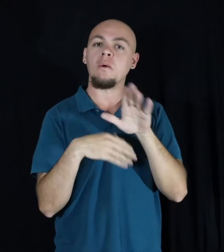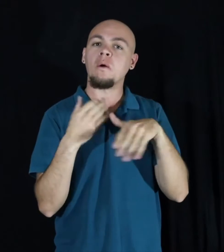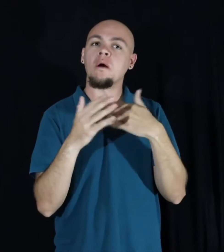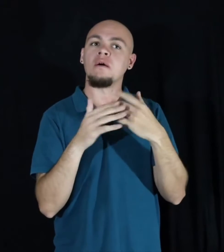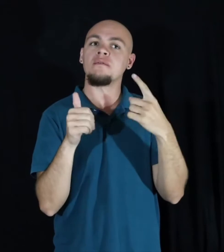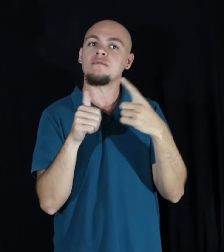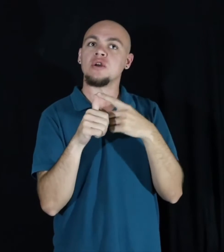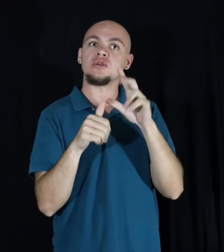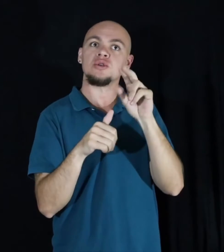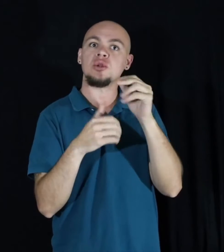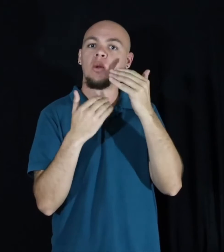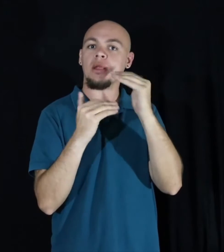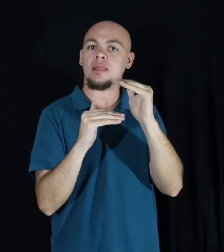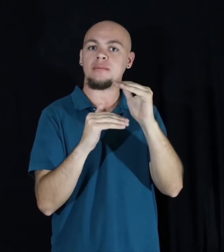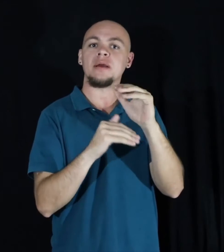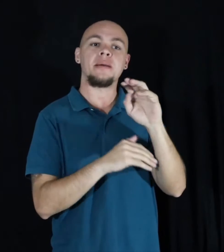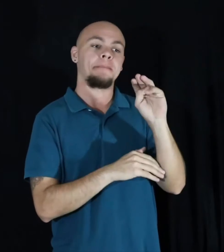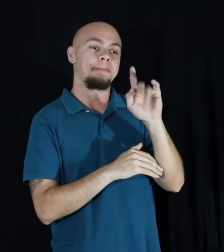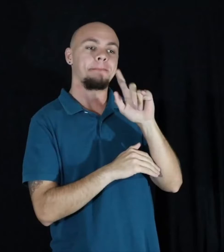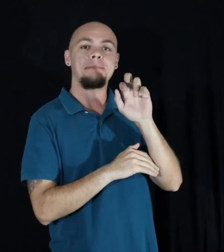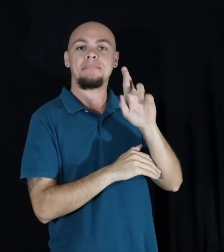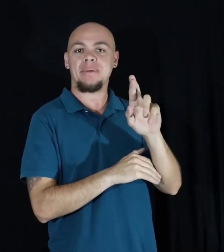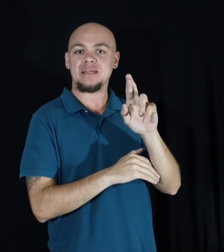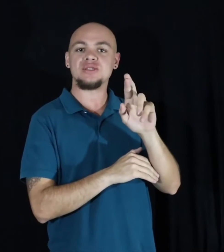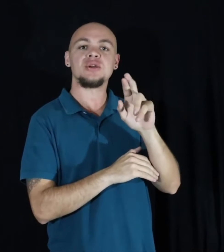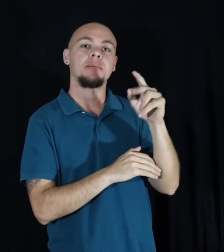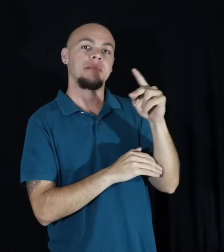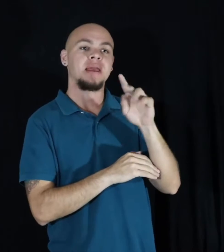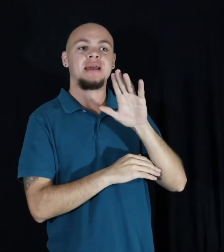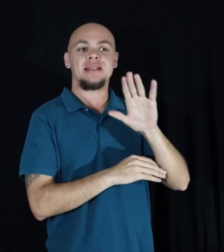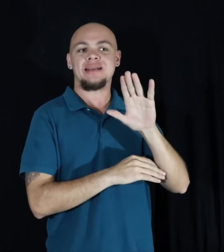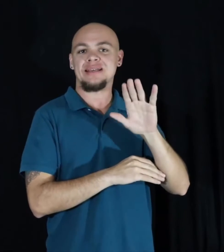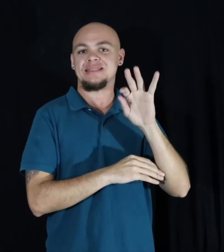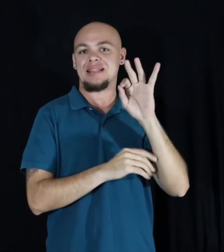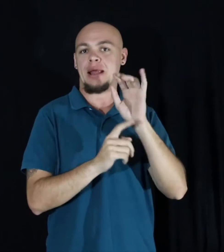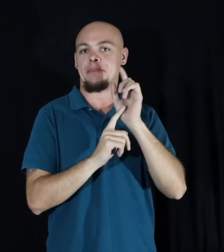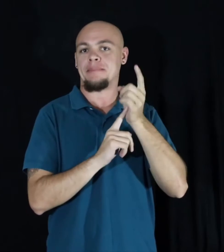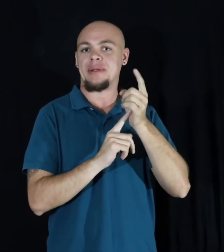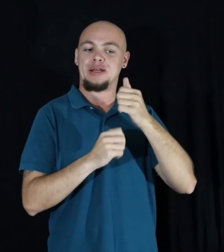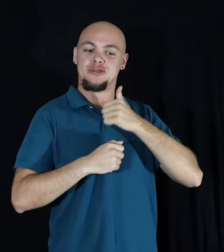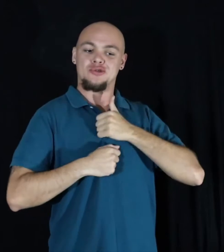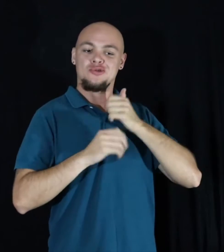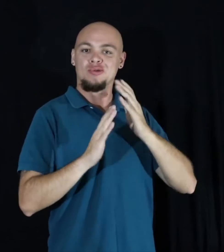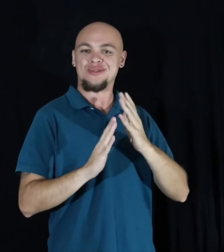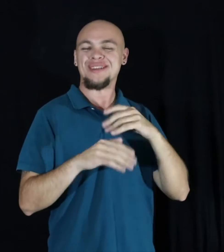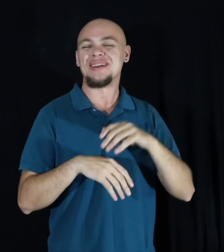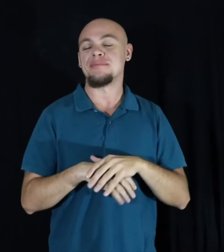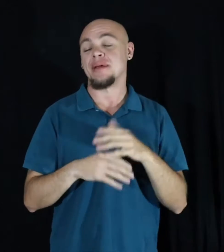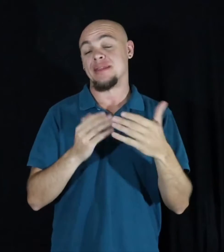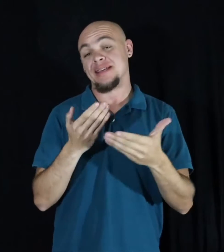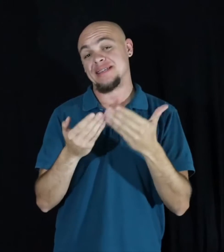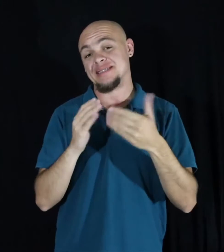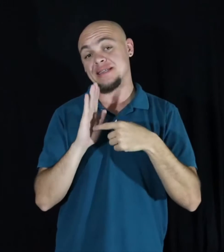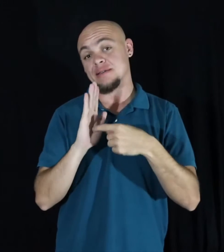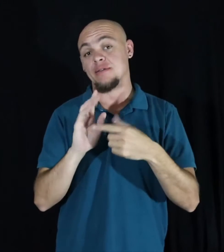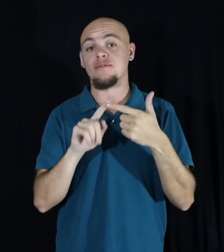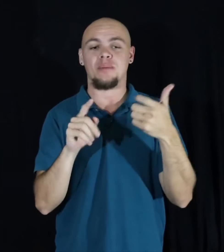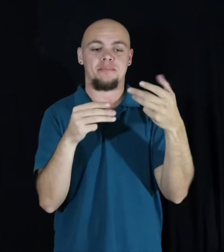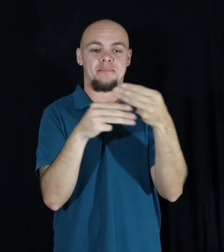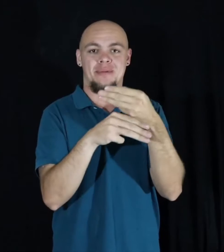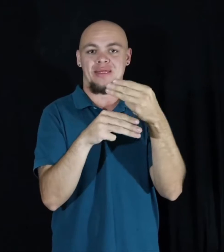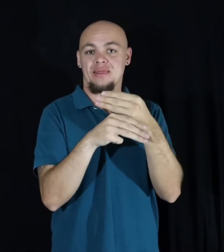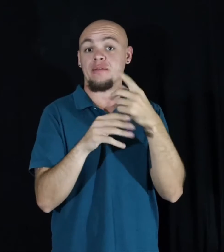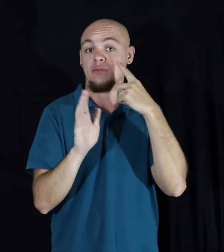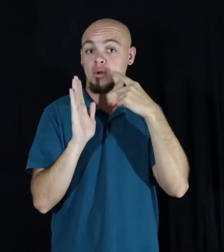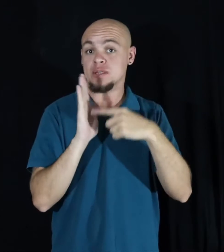heard of No Limit from Master P in the 90s and his No Limit Soldiers. Now, the easiest examples of infinity come from mathematics. For